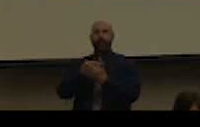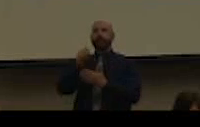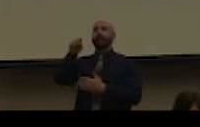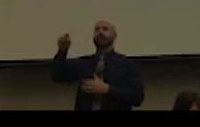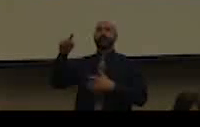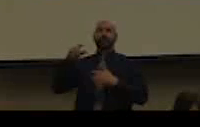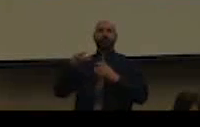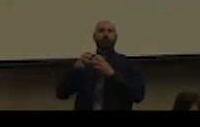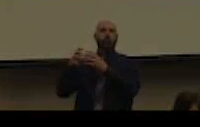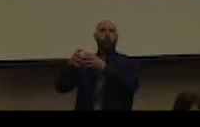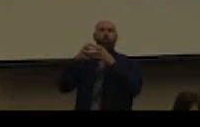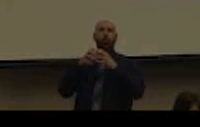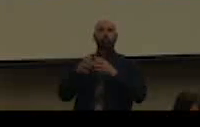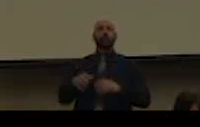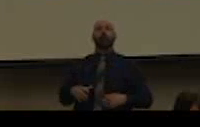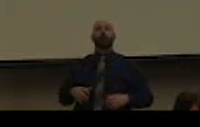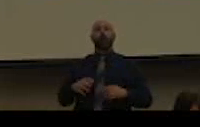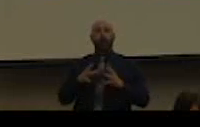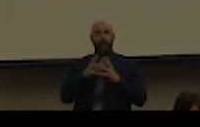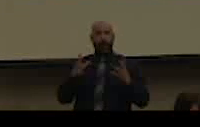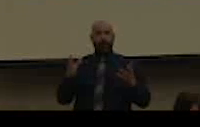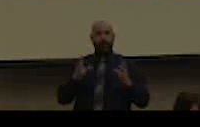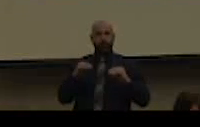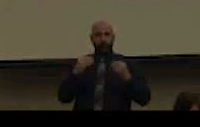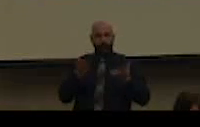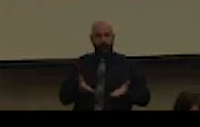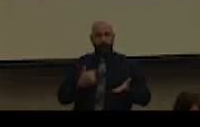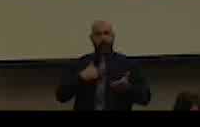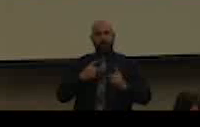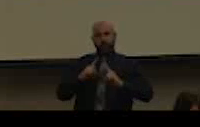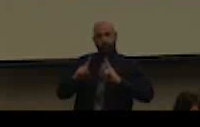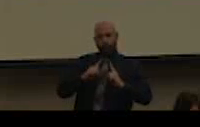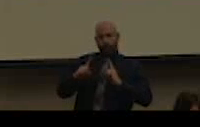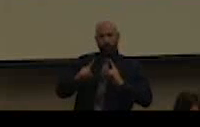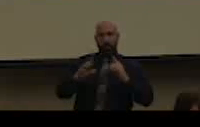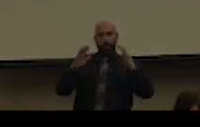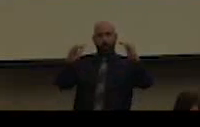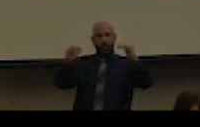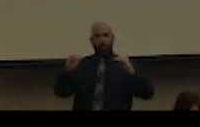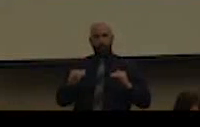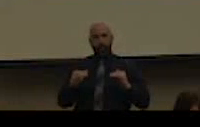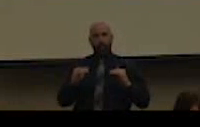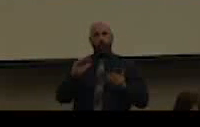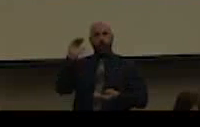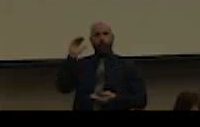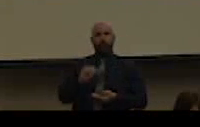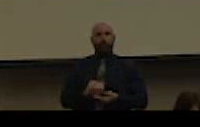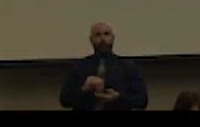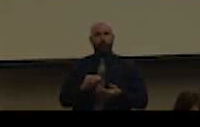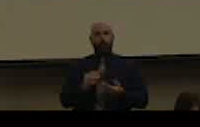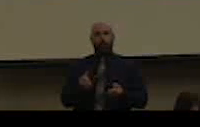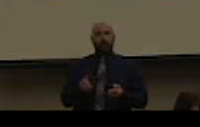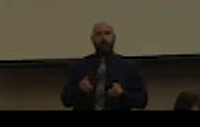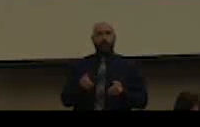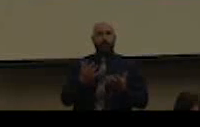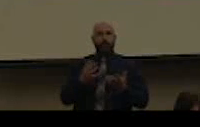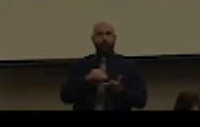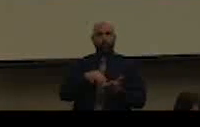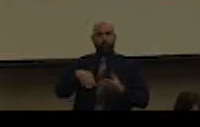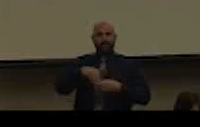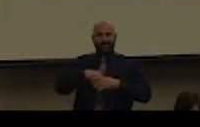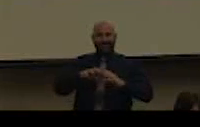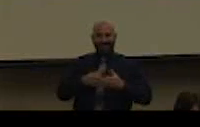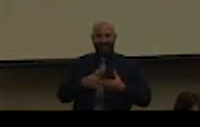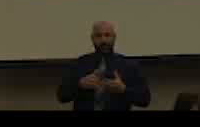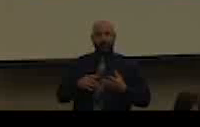And honestly, a lot of the providers that I talk to are lowering their class sizes and ratios, and, which is awesome, we want that, but